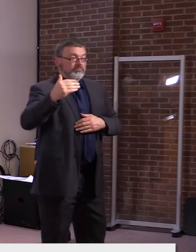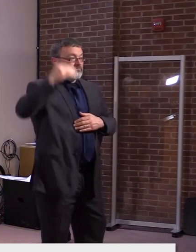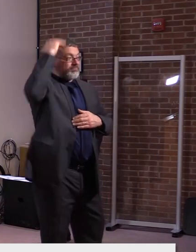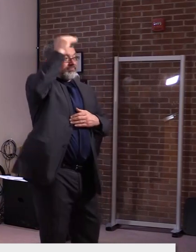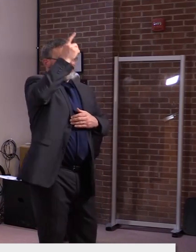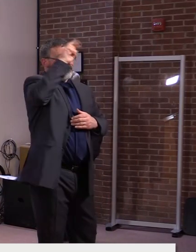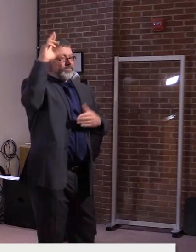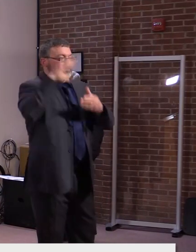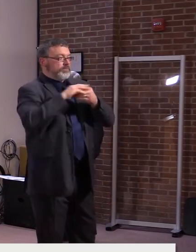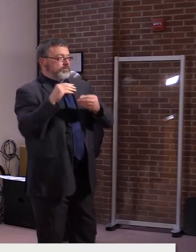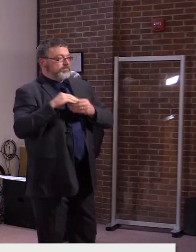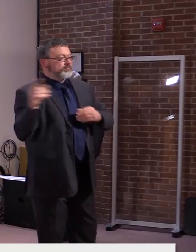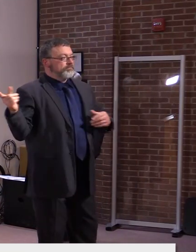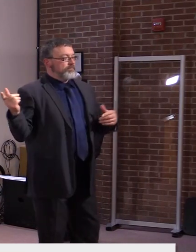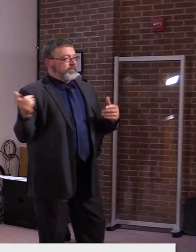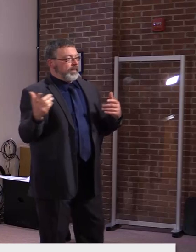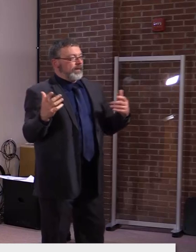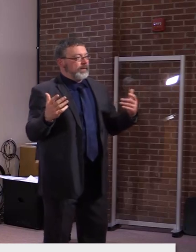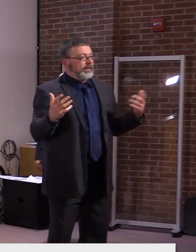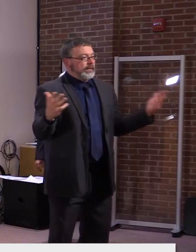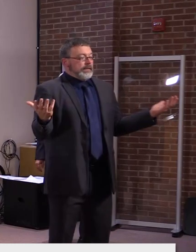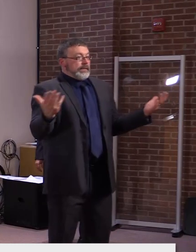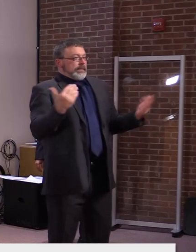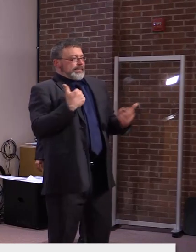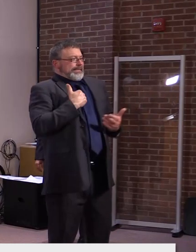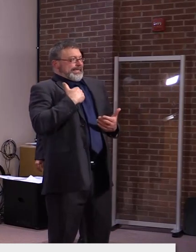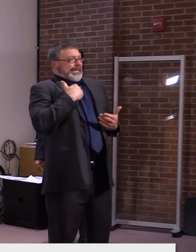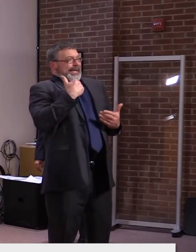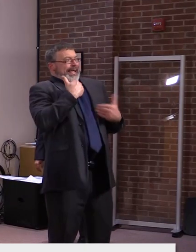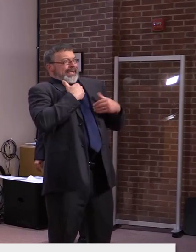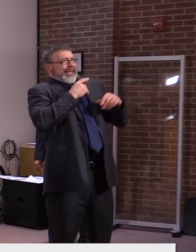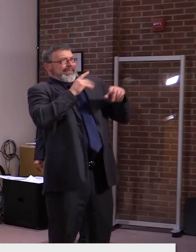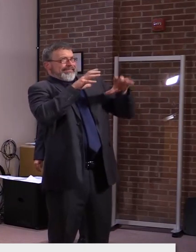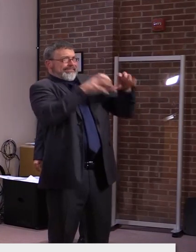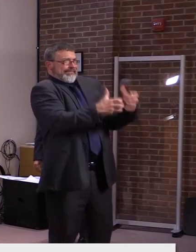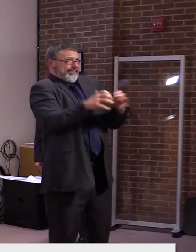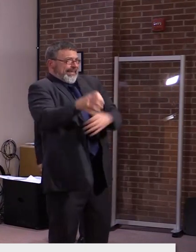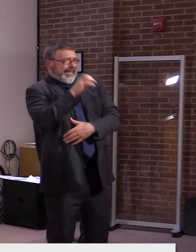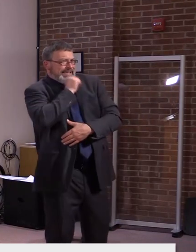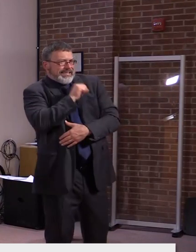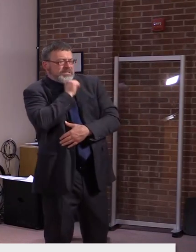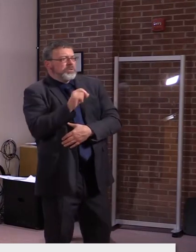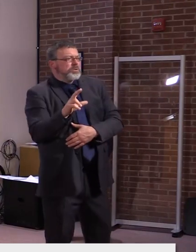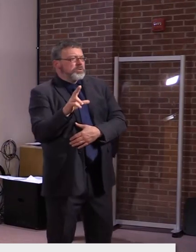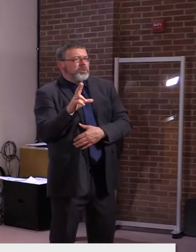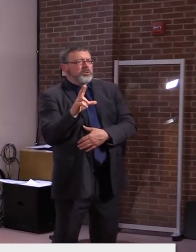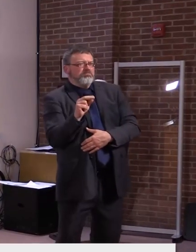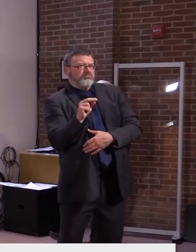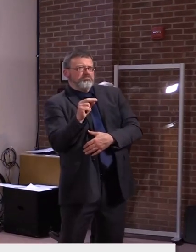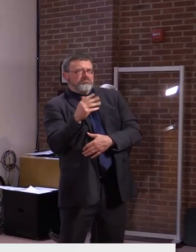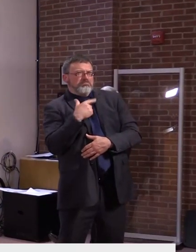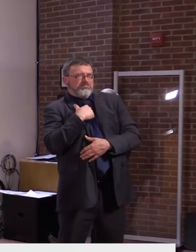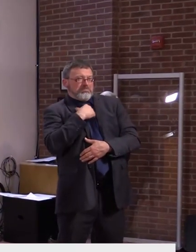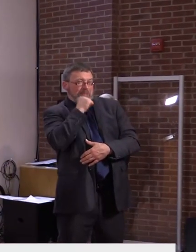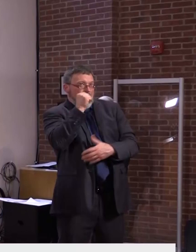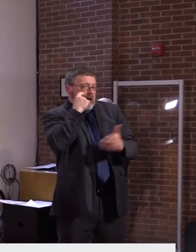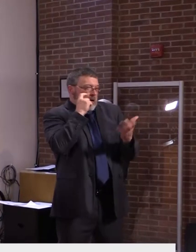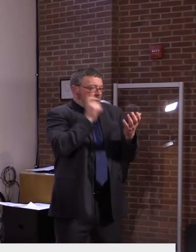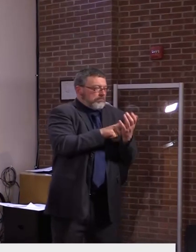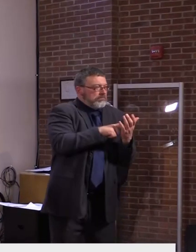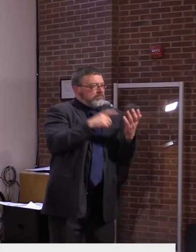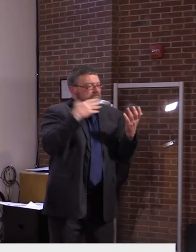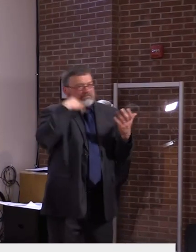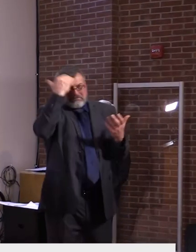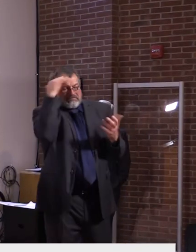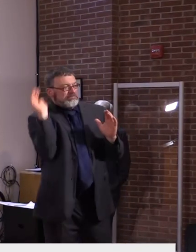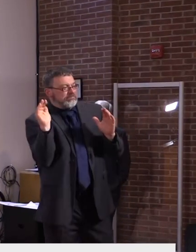I don't have in back of my mind an age group distribution to give you. There has been one recent